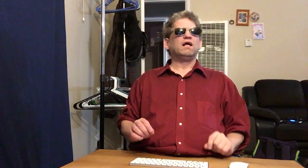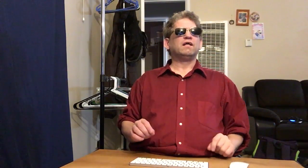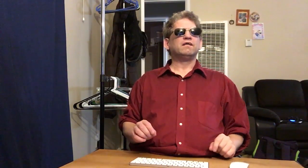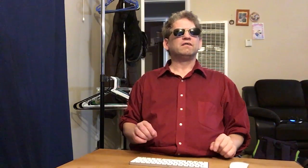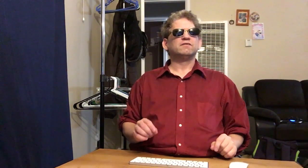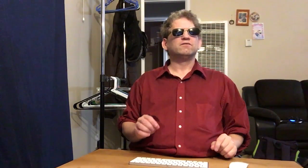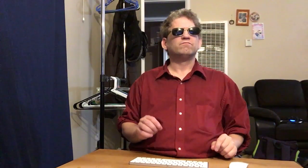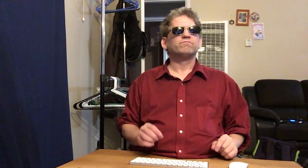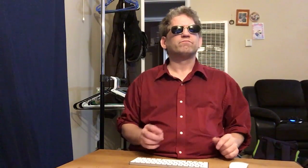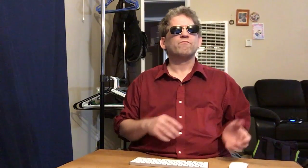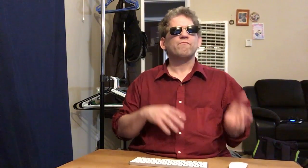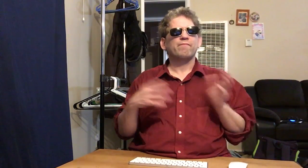Okay.